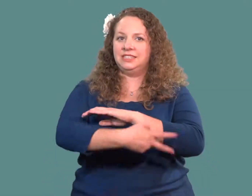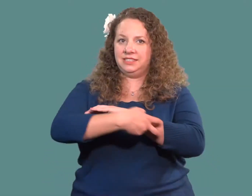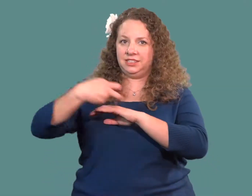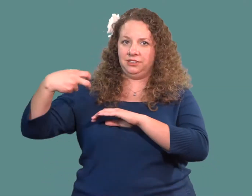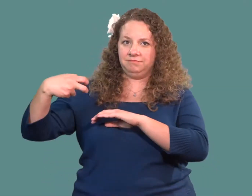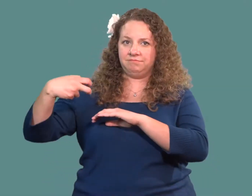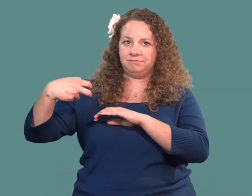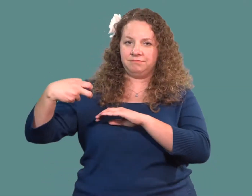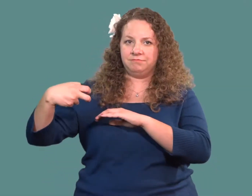Steal,